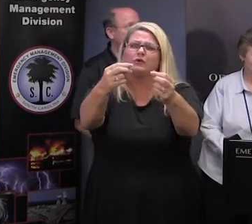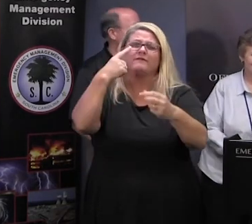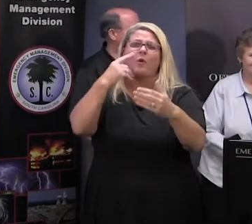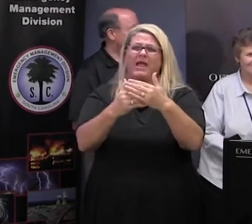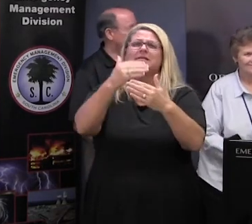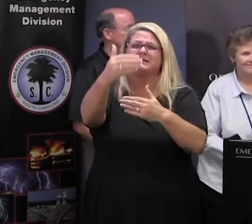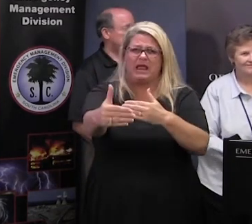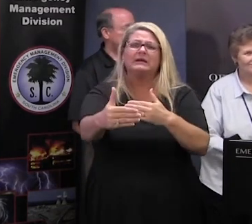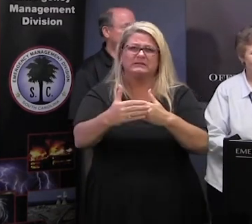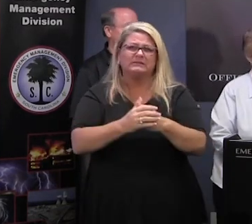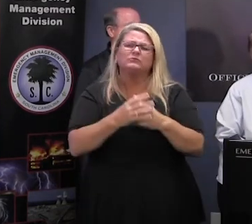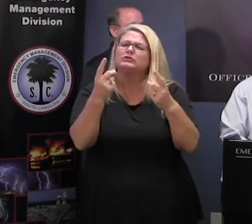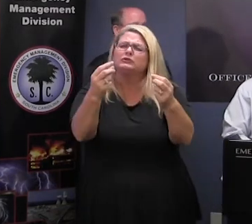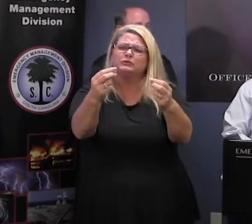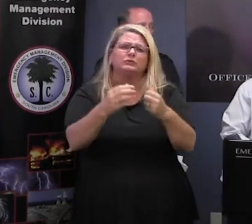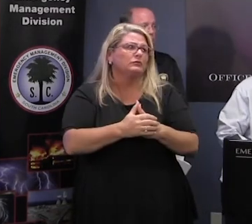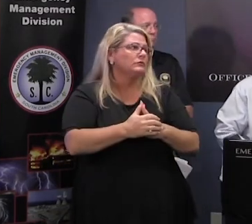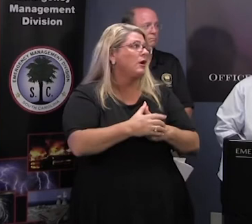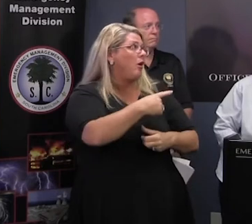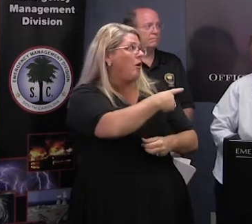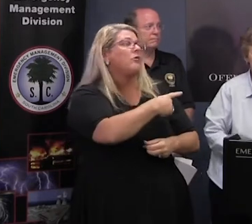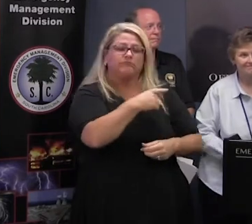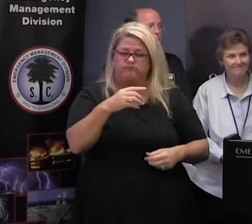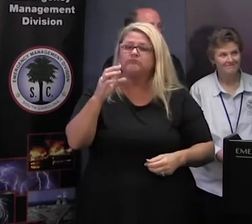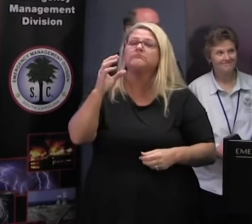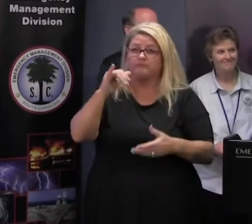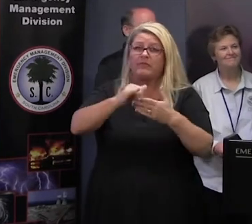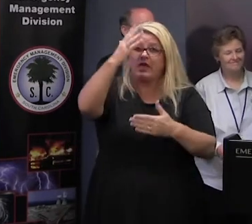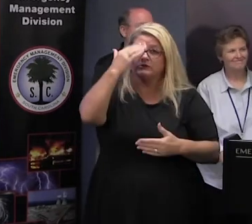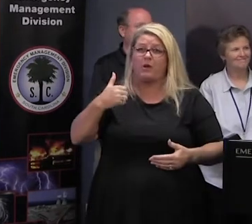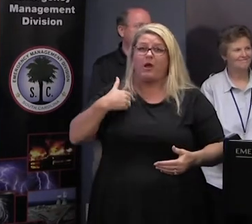phase of where they need to go to be able to recover. Well, that is why we are here.